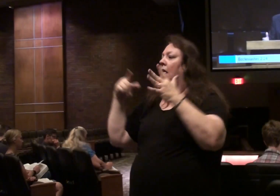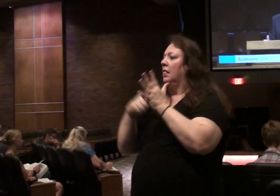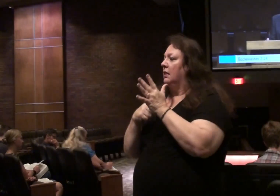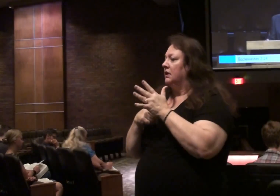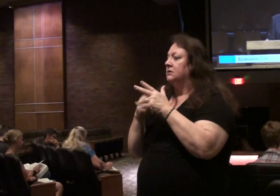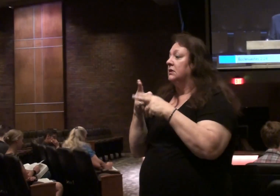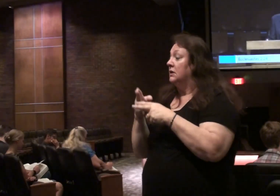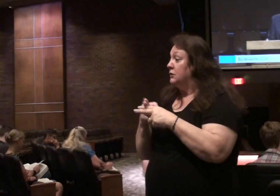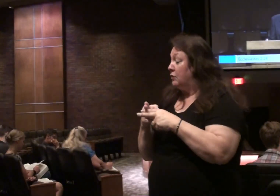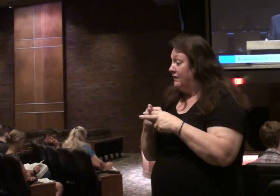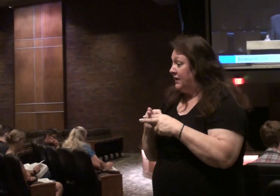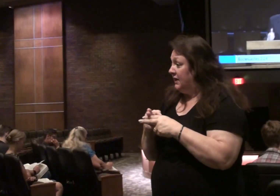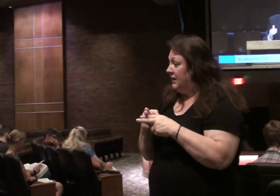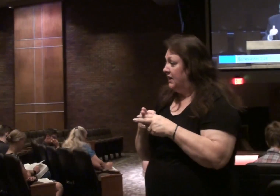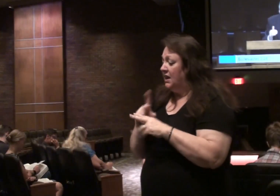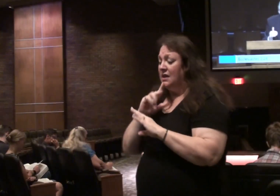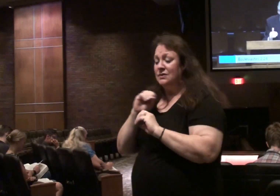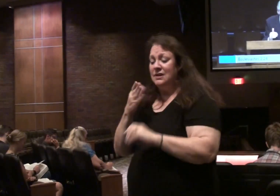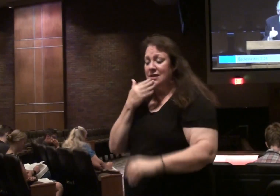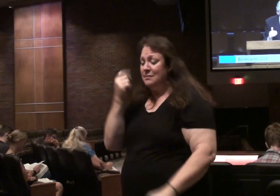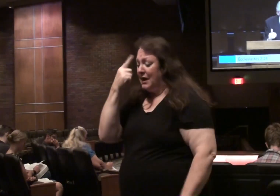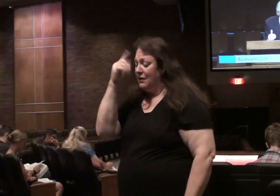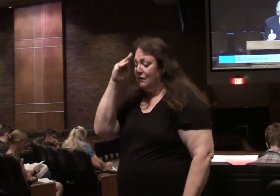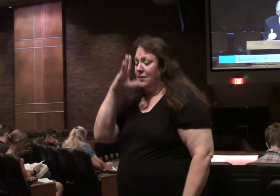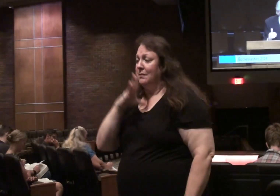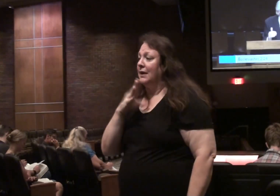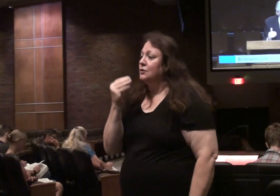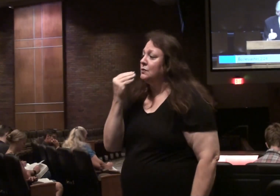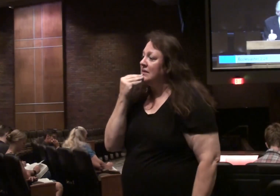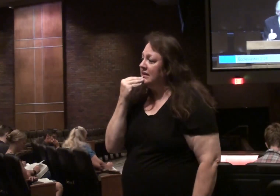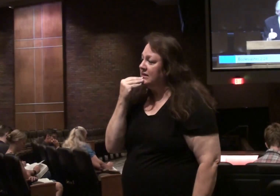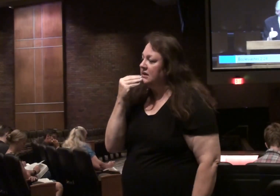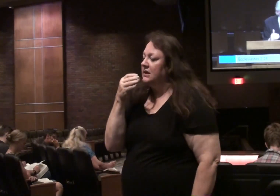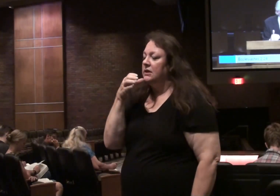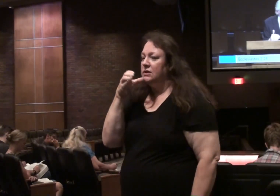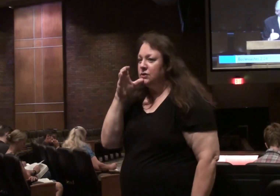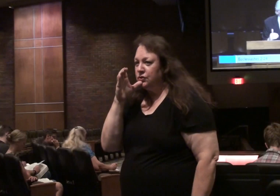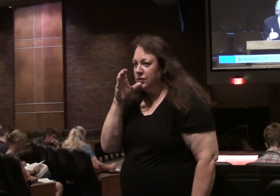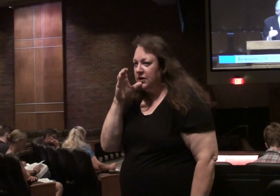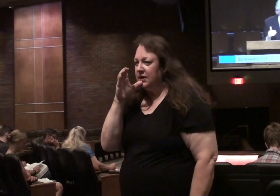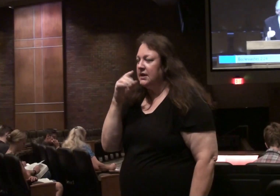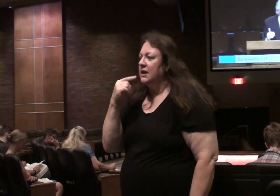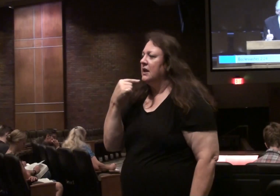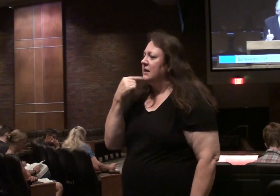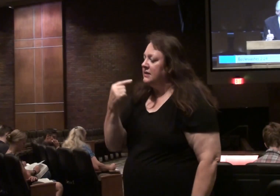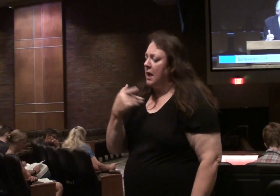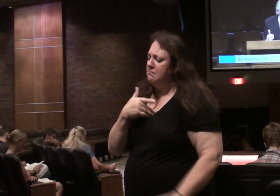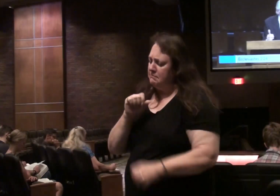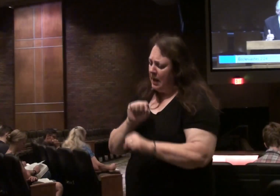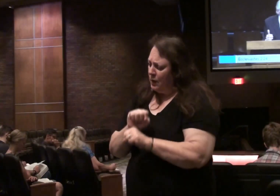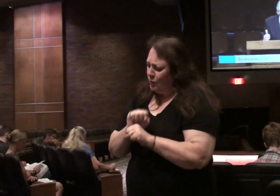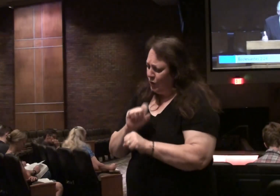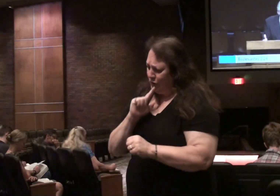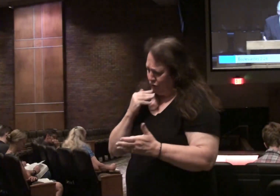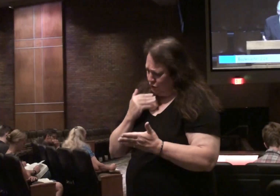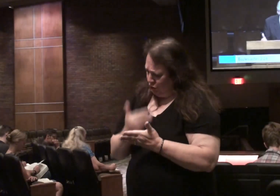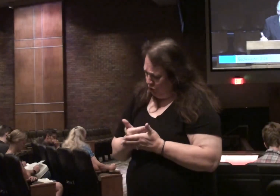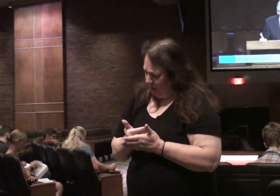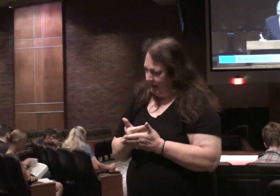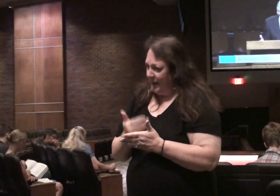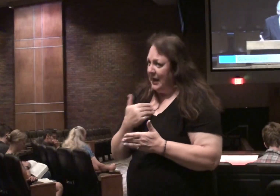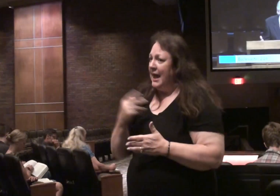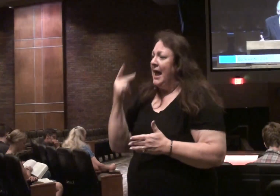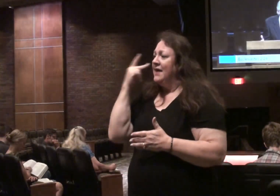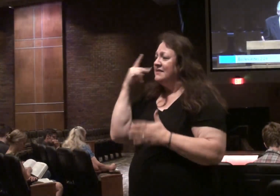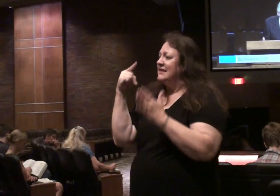too is brevity. There is nothing better for a man than to eat and to drink and tell himself that his labor is good. This I have